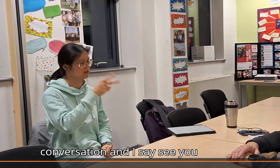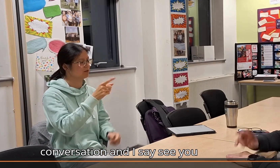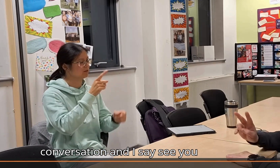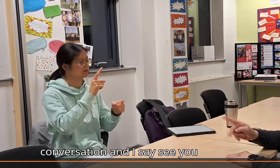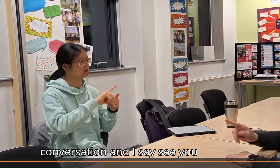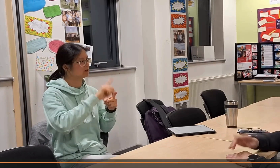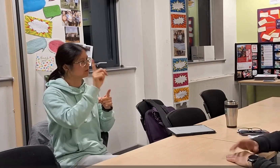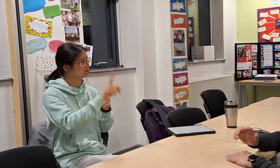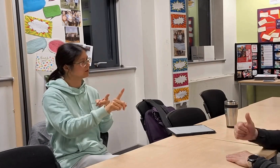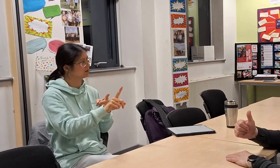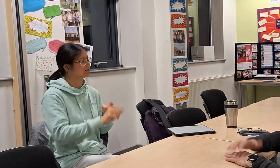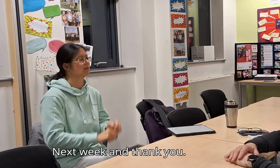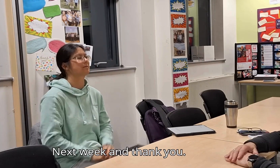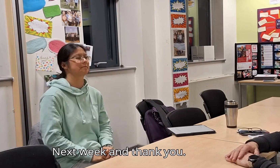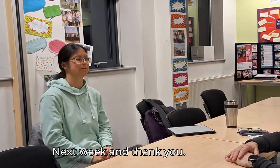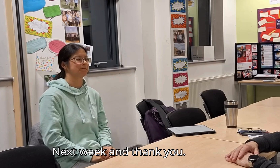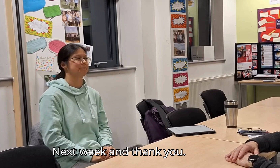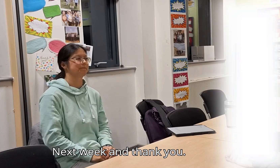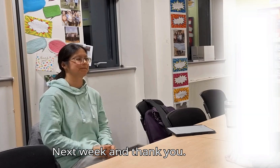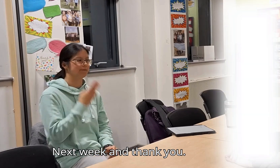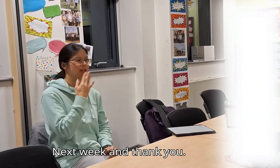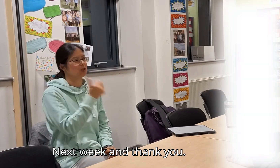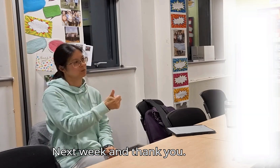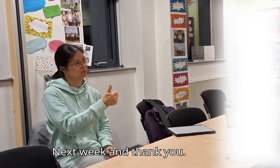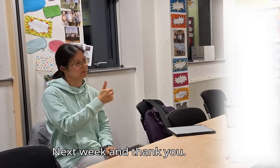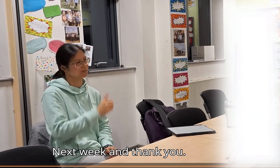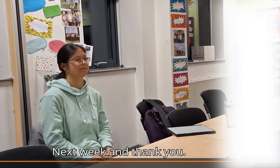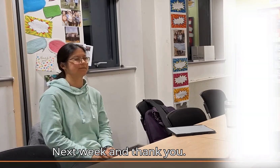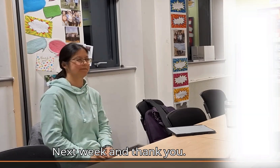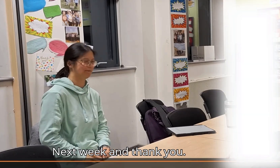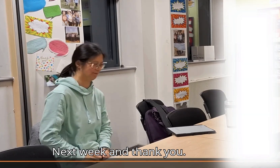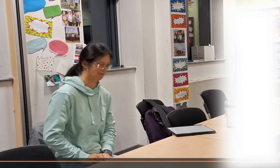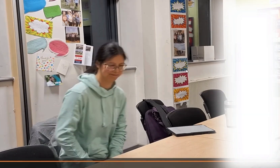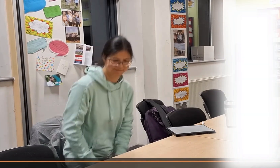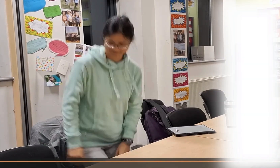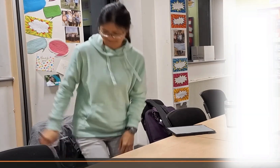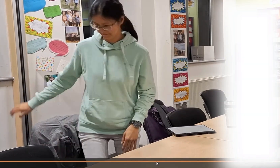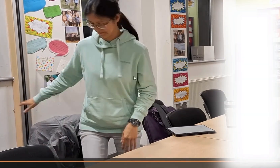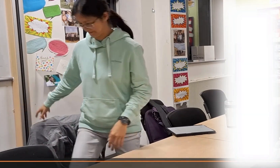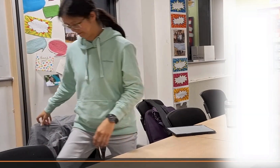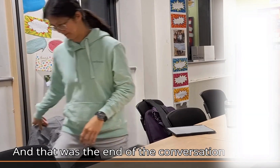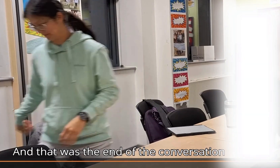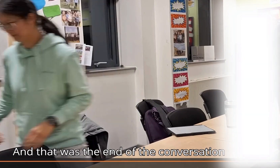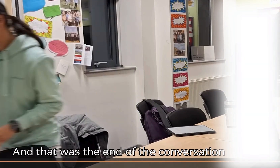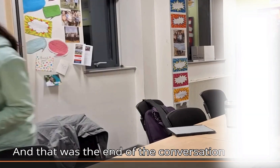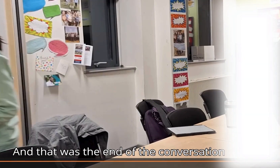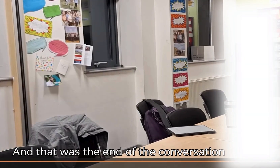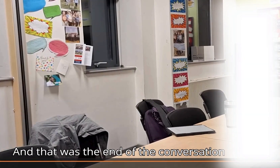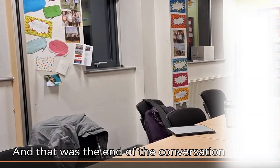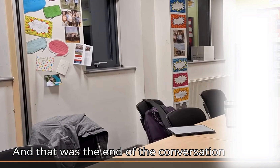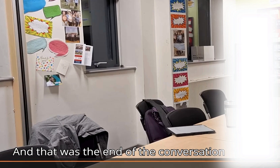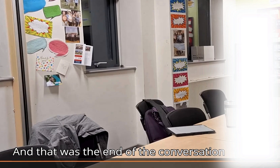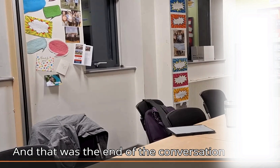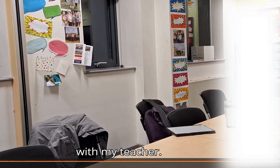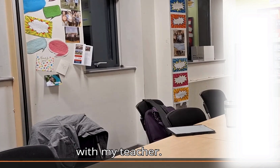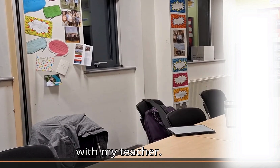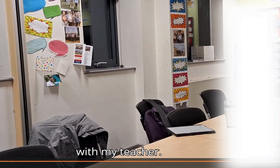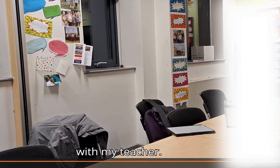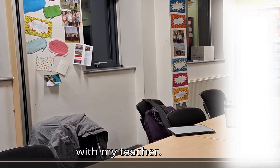you next week, and thank you. And that was the end of the conversation with my teacher.